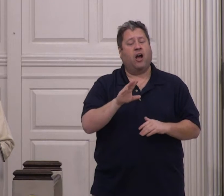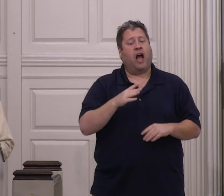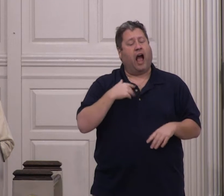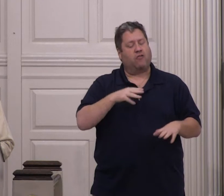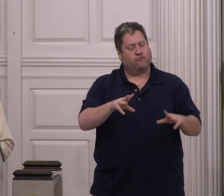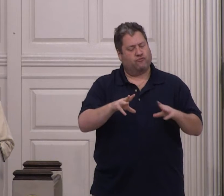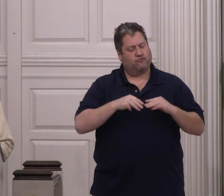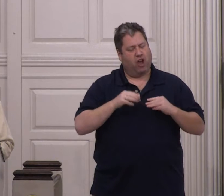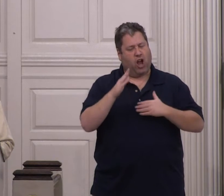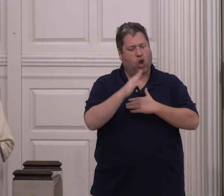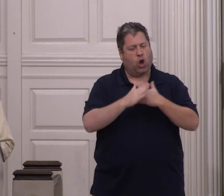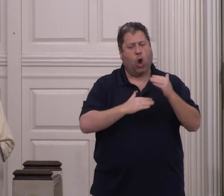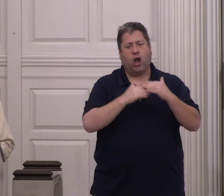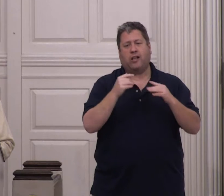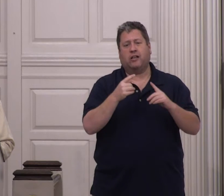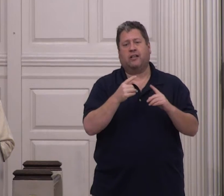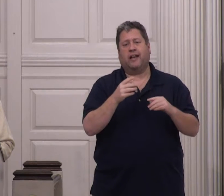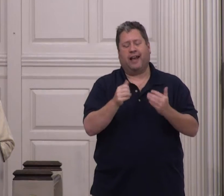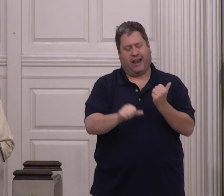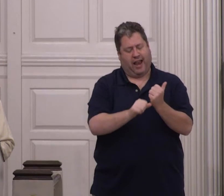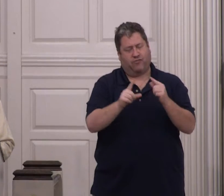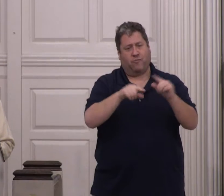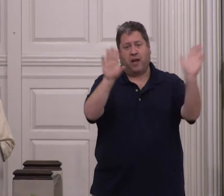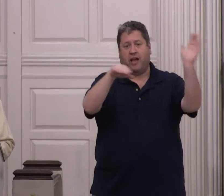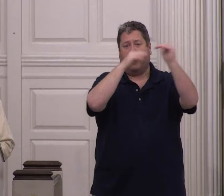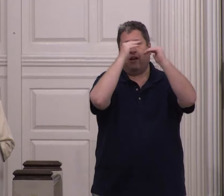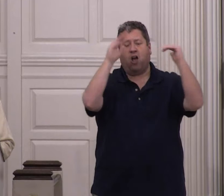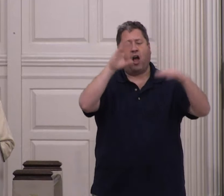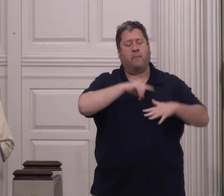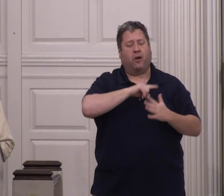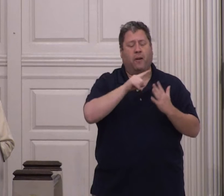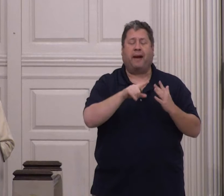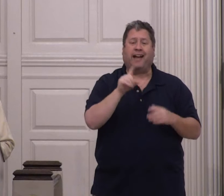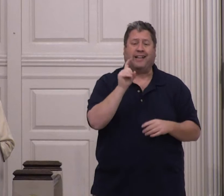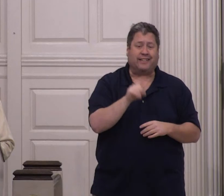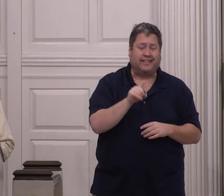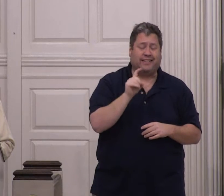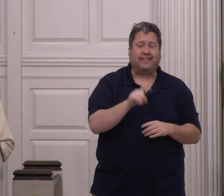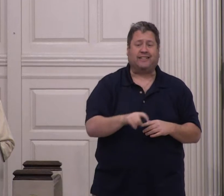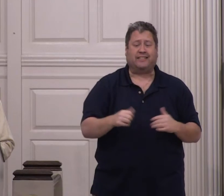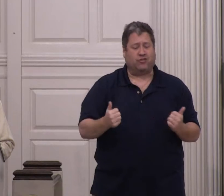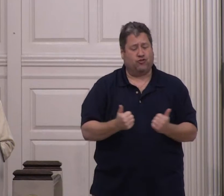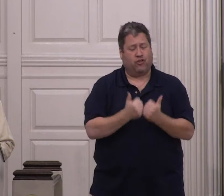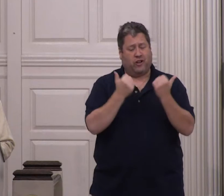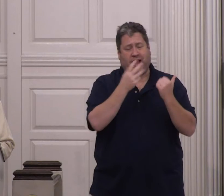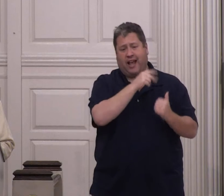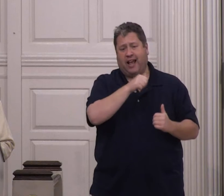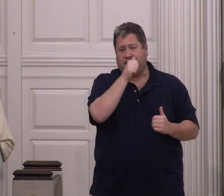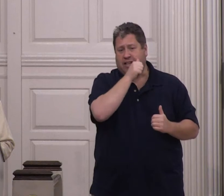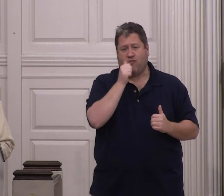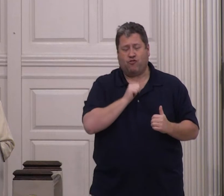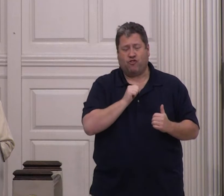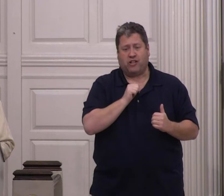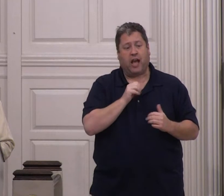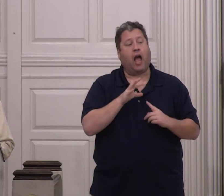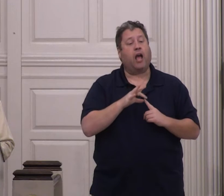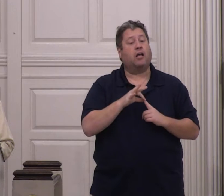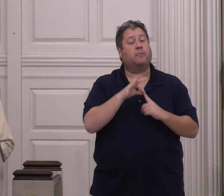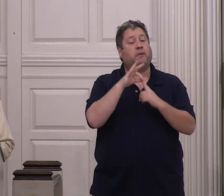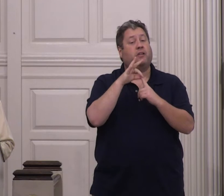may receive the consolation and aid of heaven in all my necessities, tribulations, and